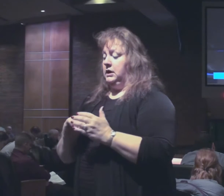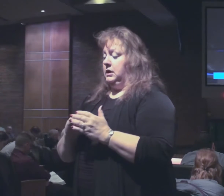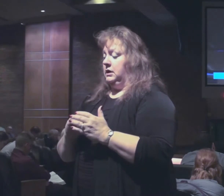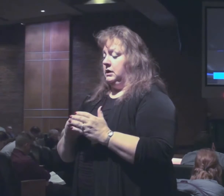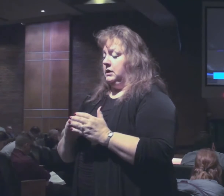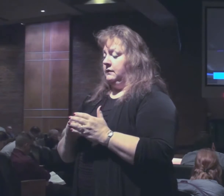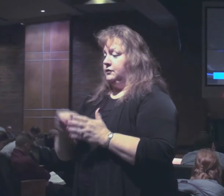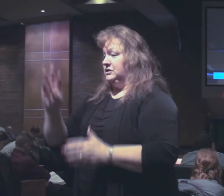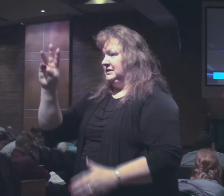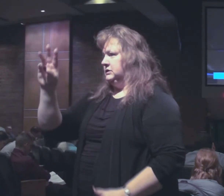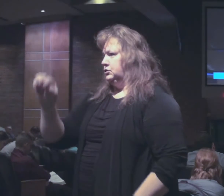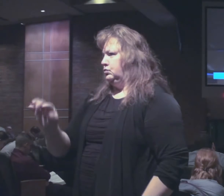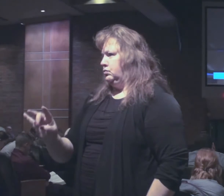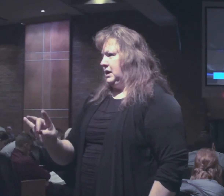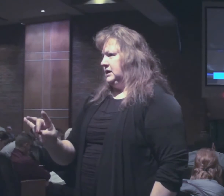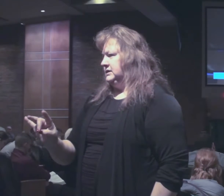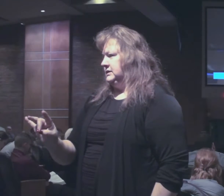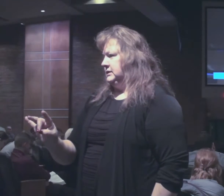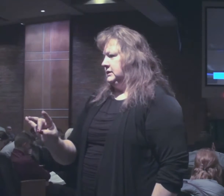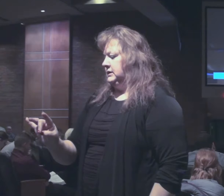verses 6 to 8.